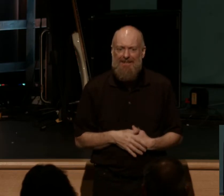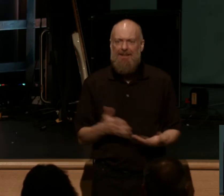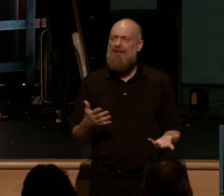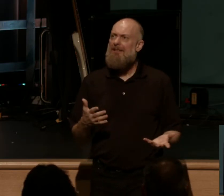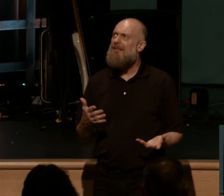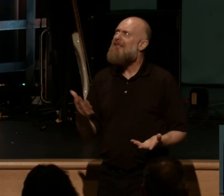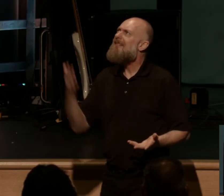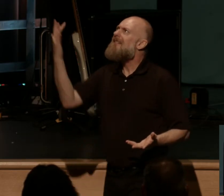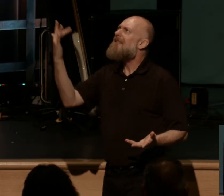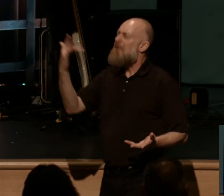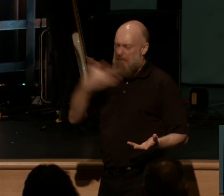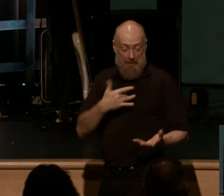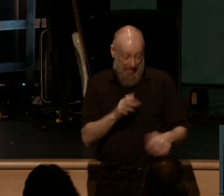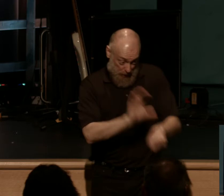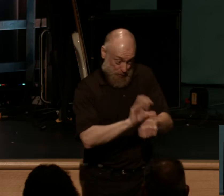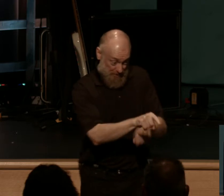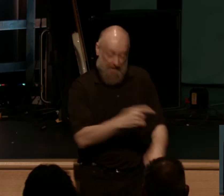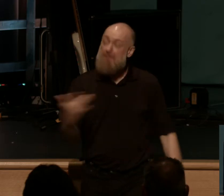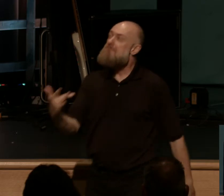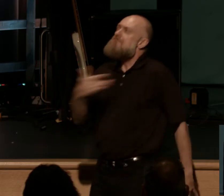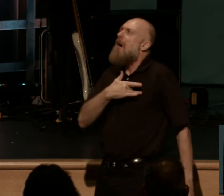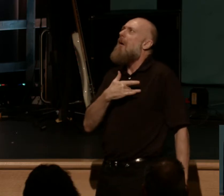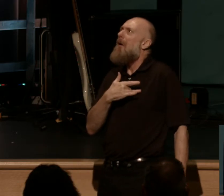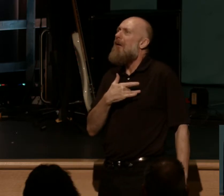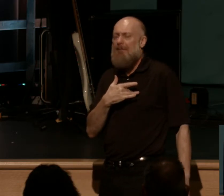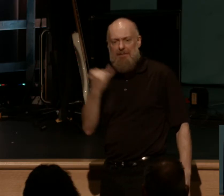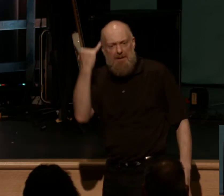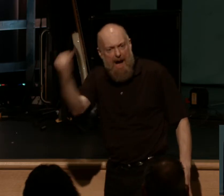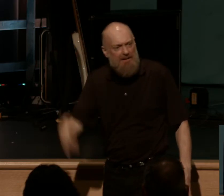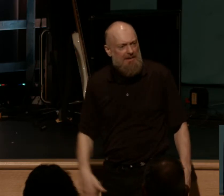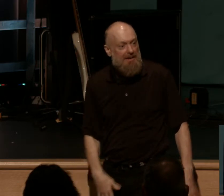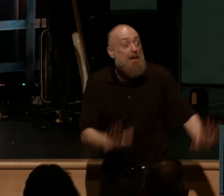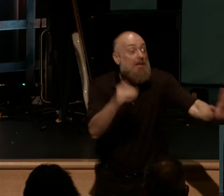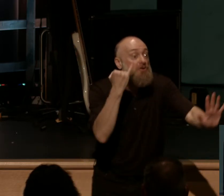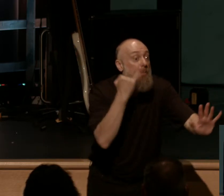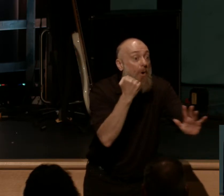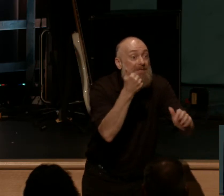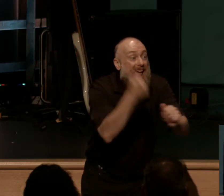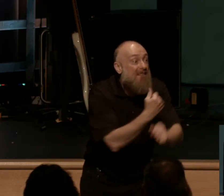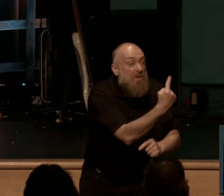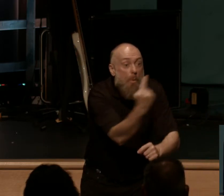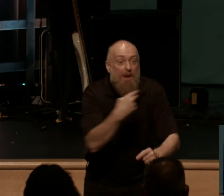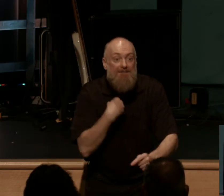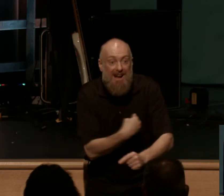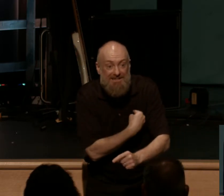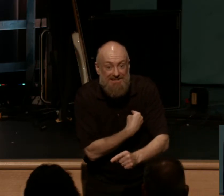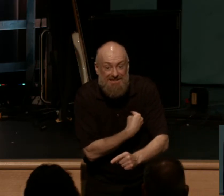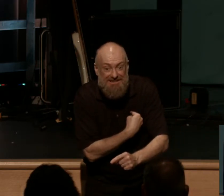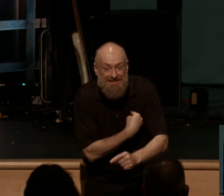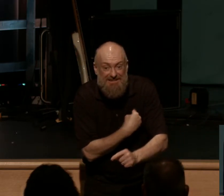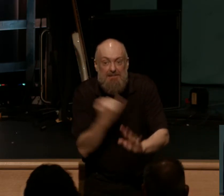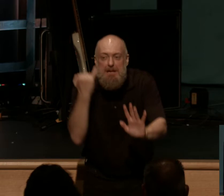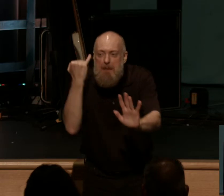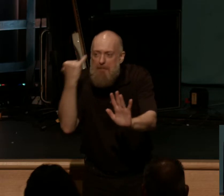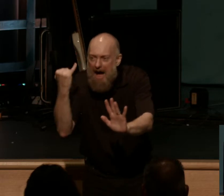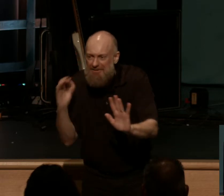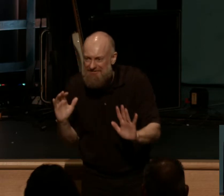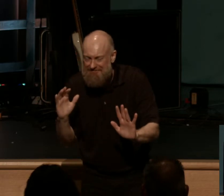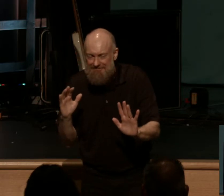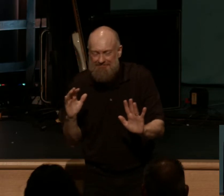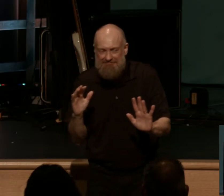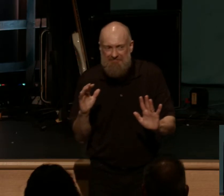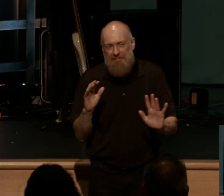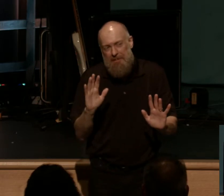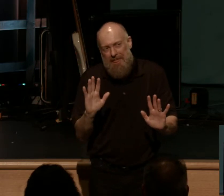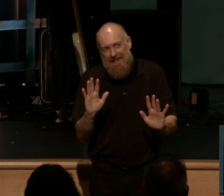of generosity from the early church. Can you imagine if every one of us lived this way? Can you imagine? Now, let me say